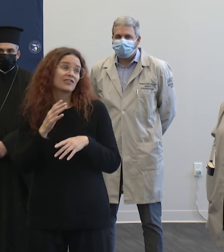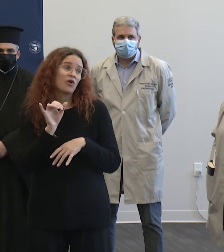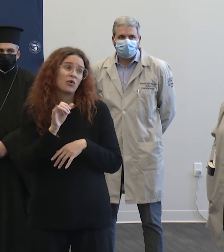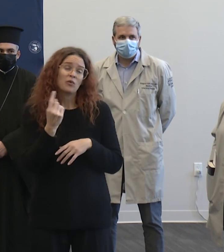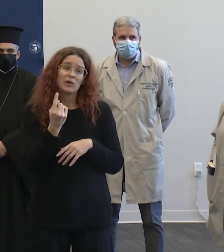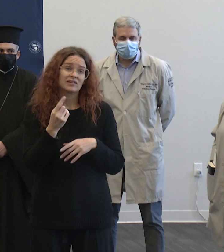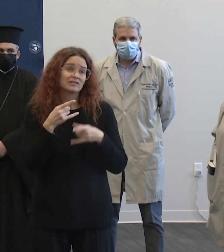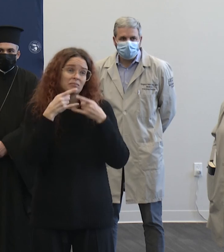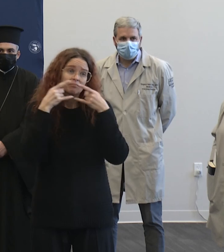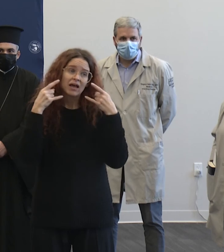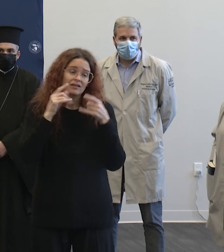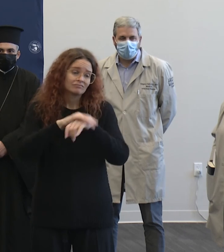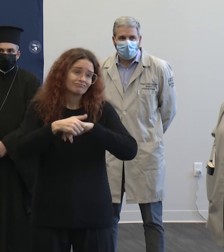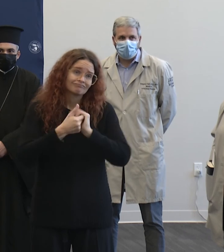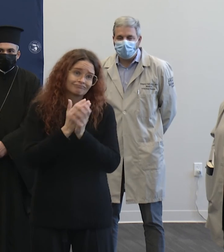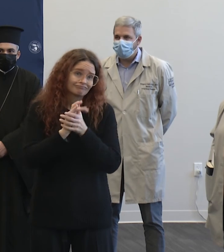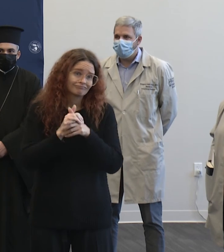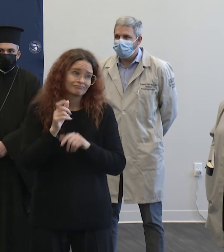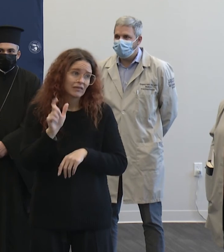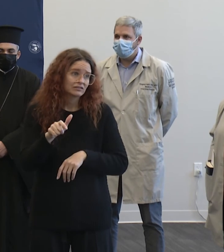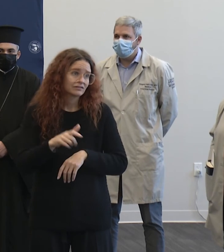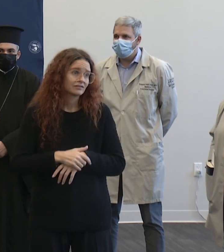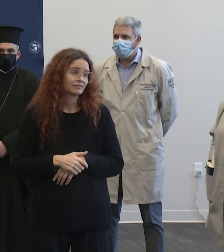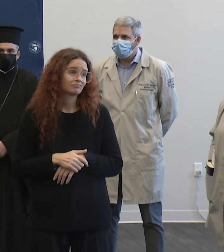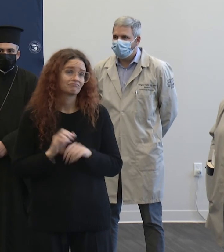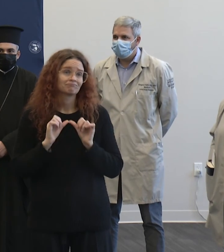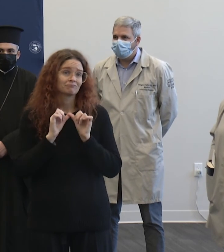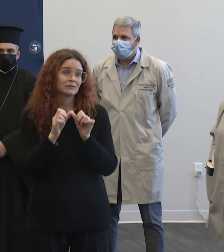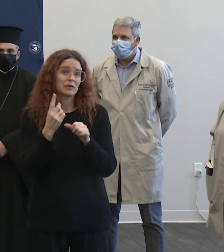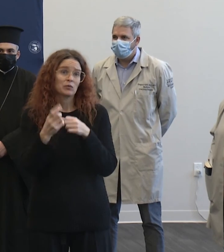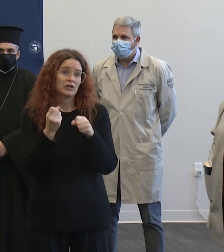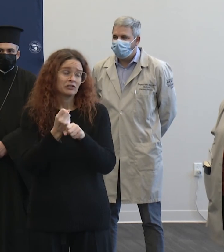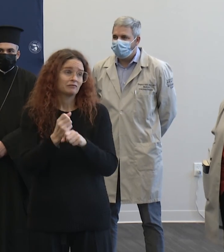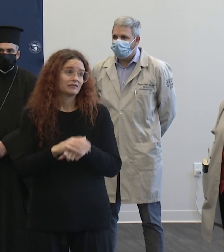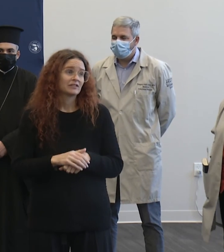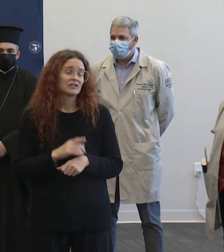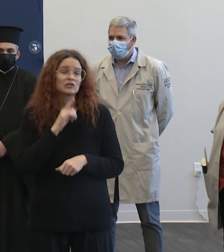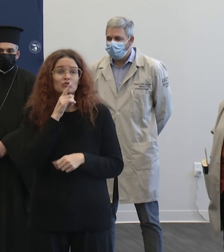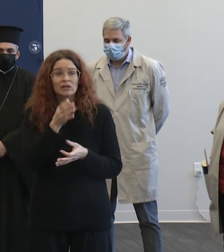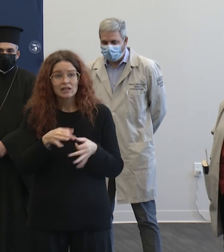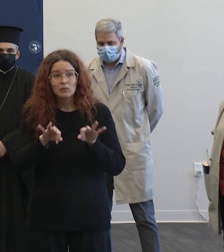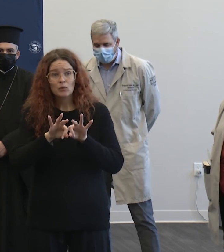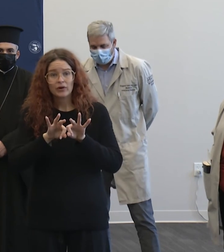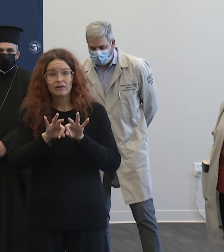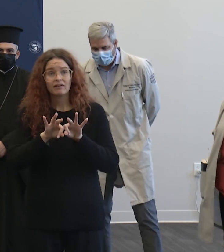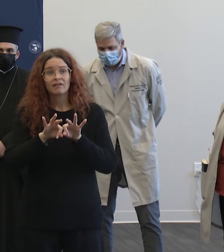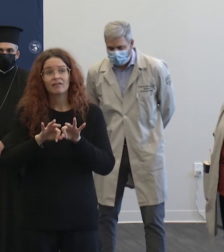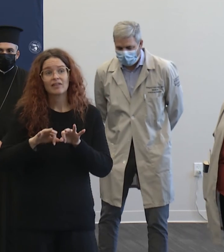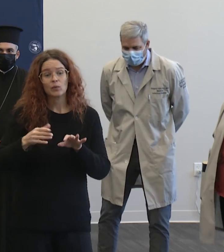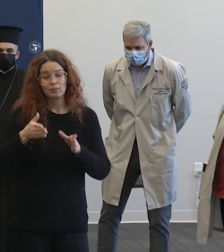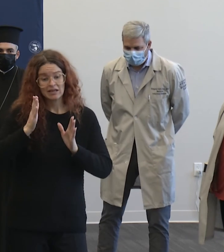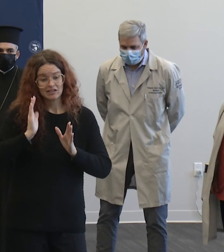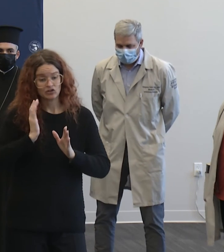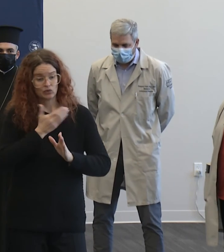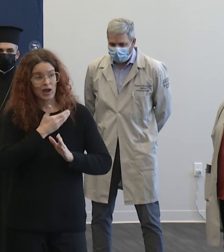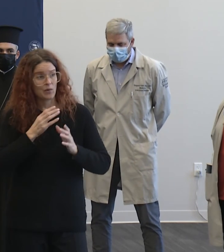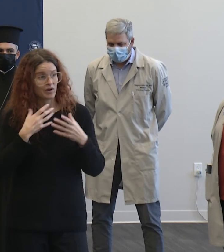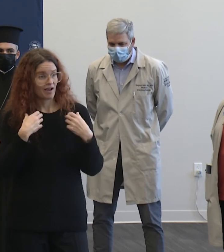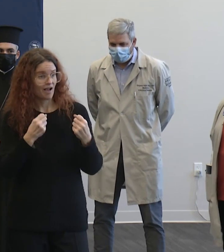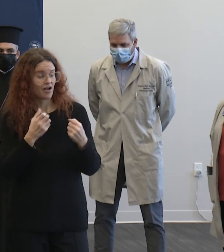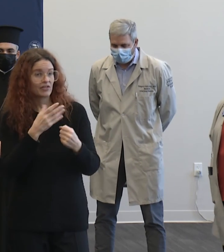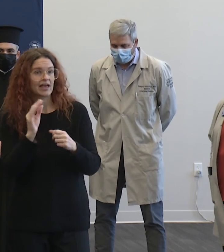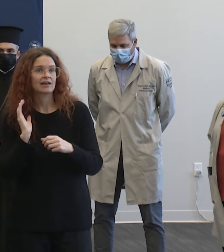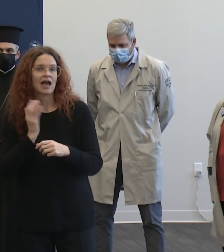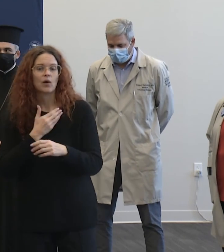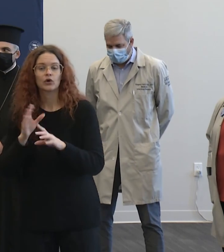hands. You know, it's really critical that we pay attention not just to our own health, but the health of our communities. And the best